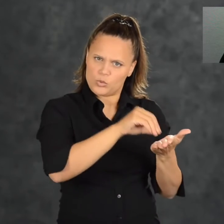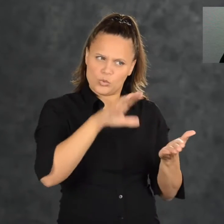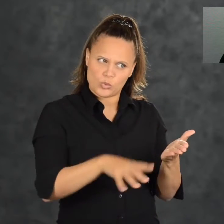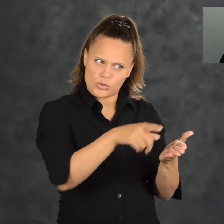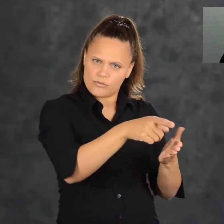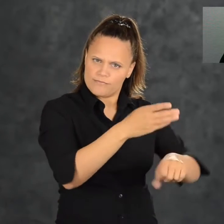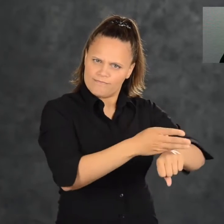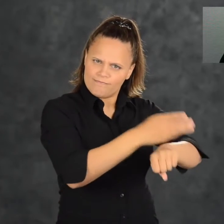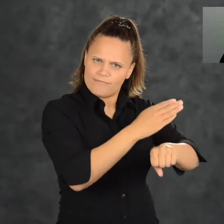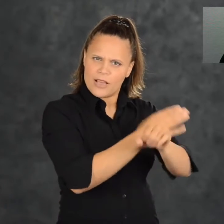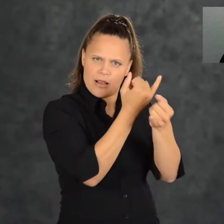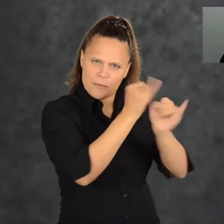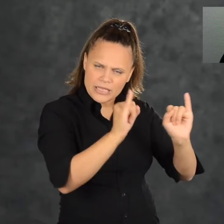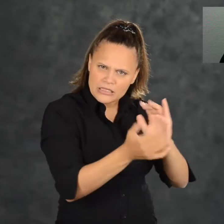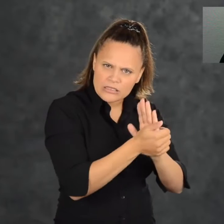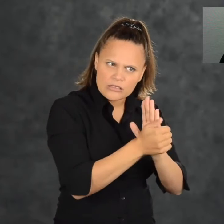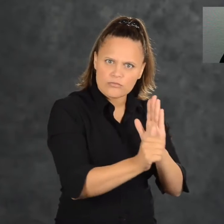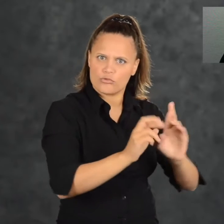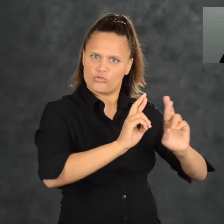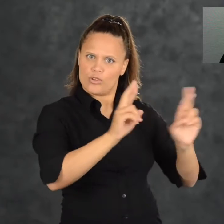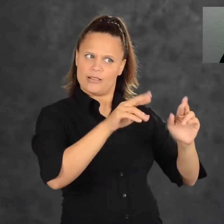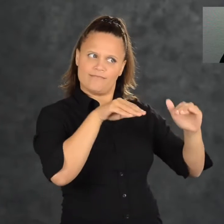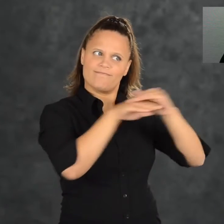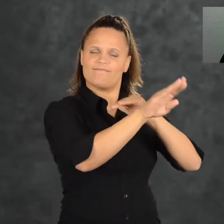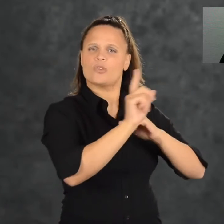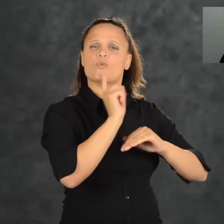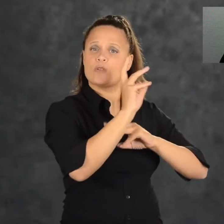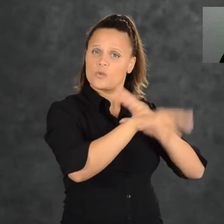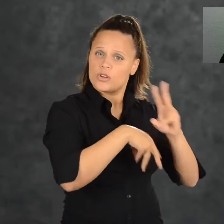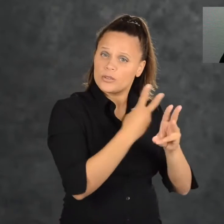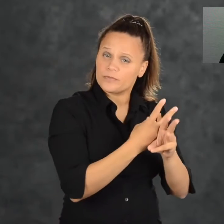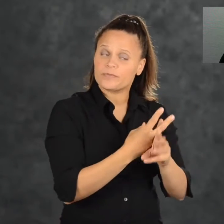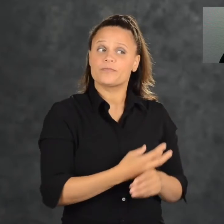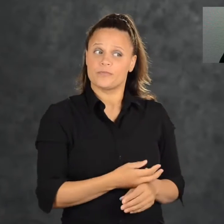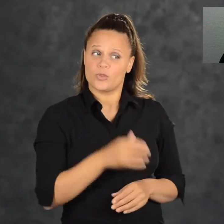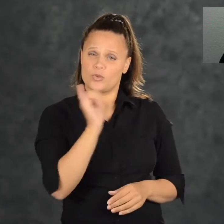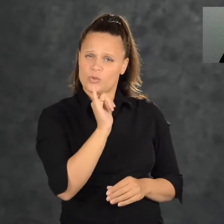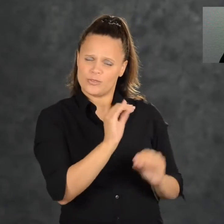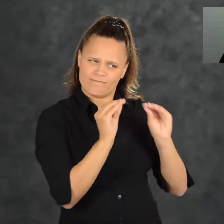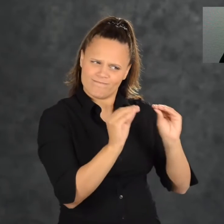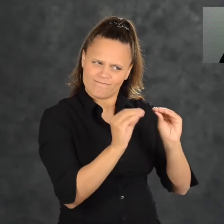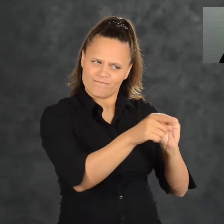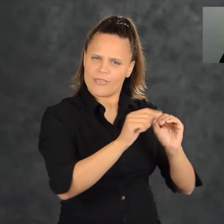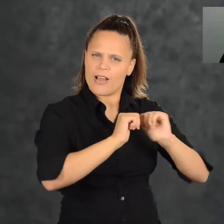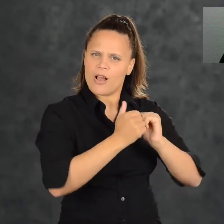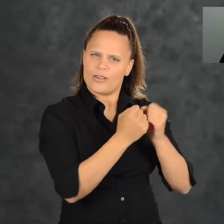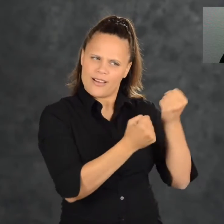Also, transition services must help the student develop independent skills and be ready to enter the real world.